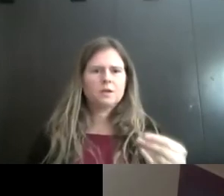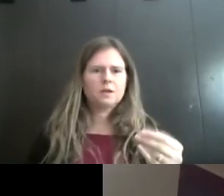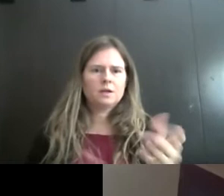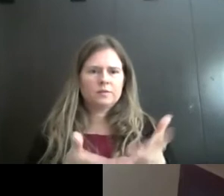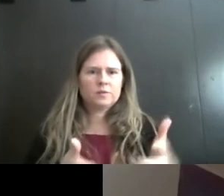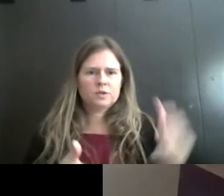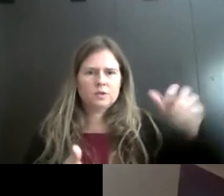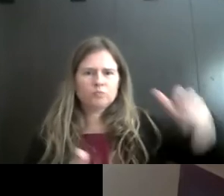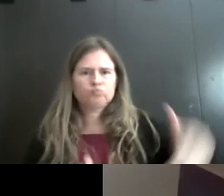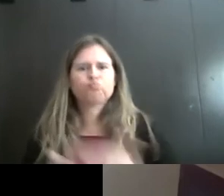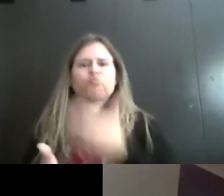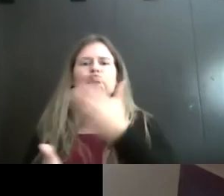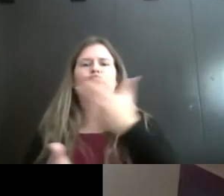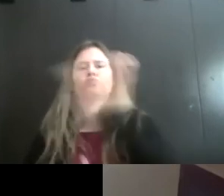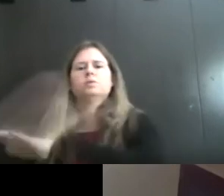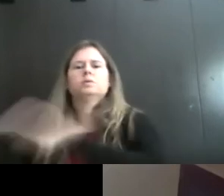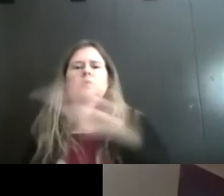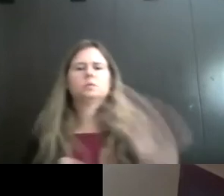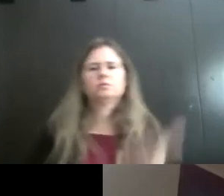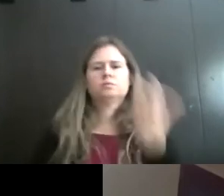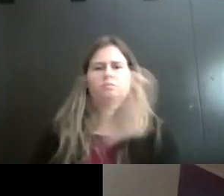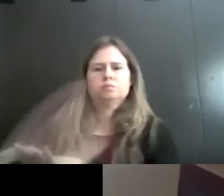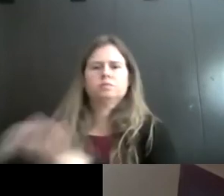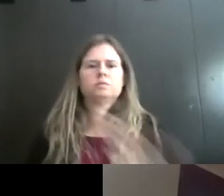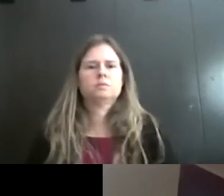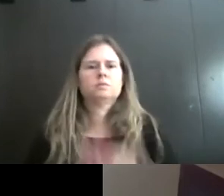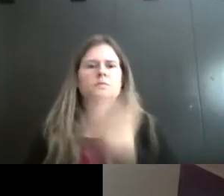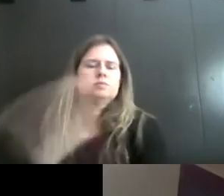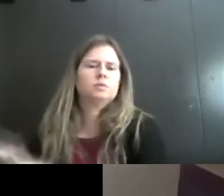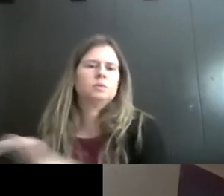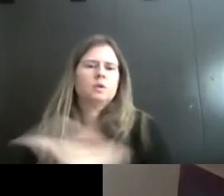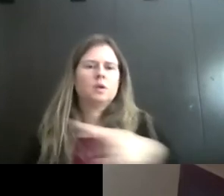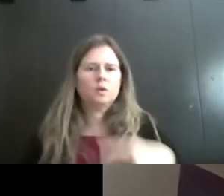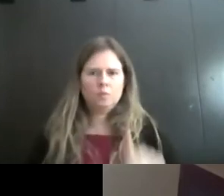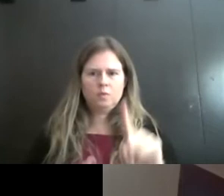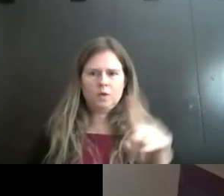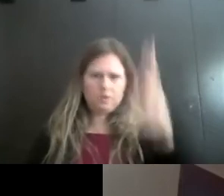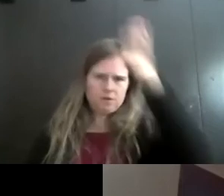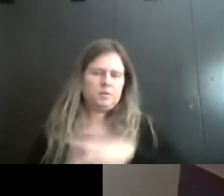they'd be bailing out the water as the men were fishing and paddling.